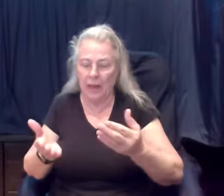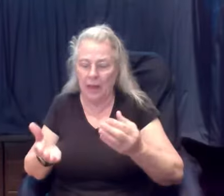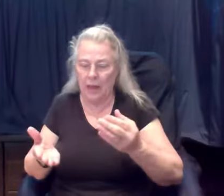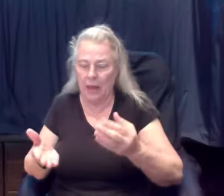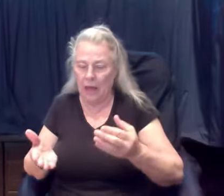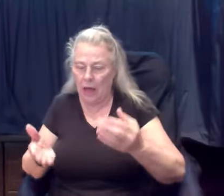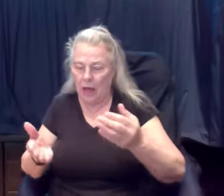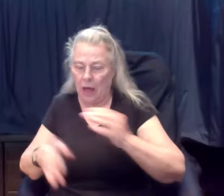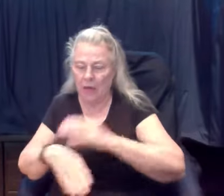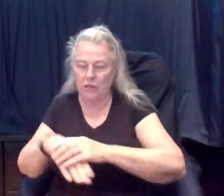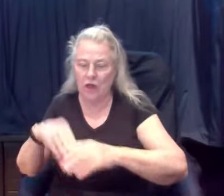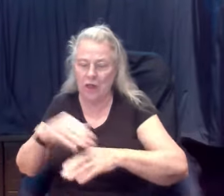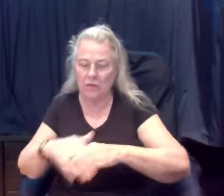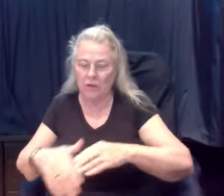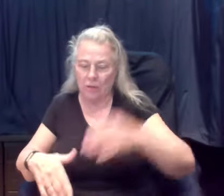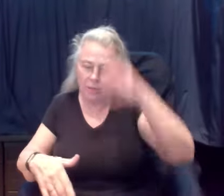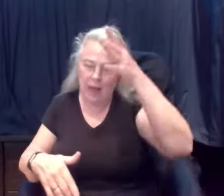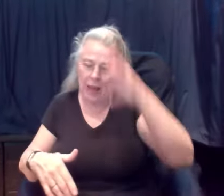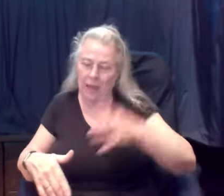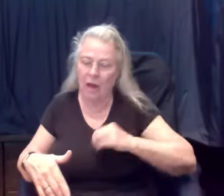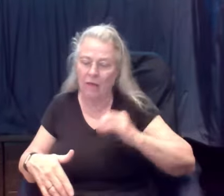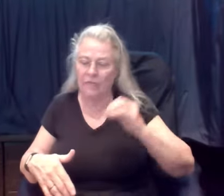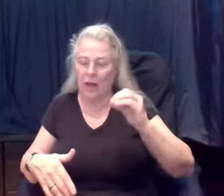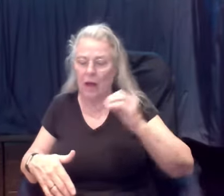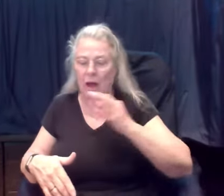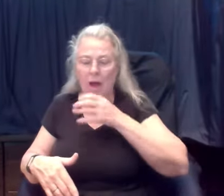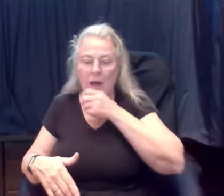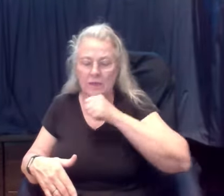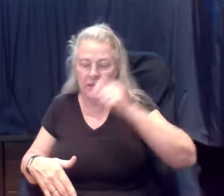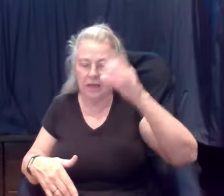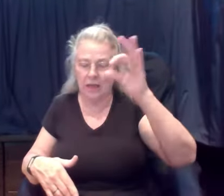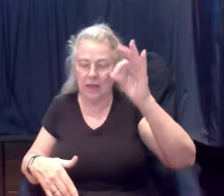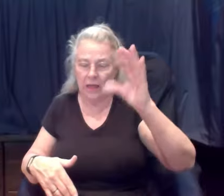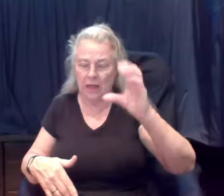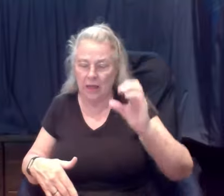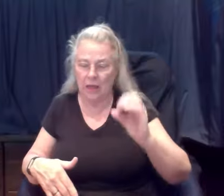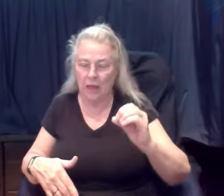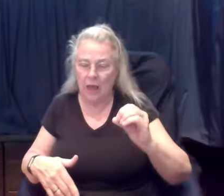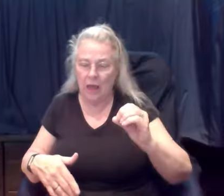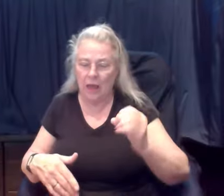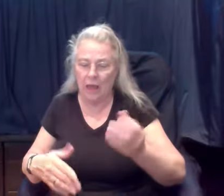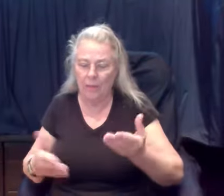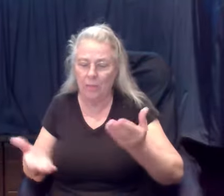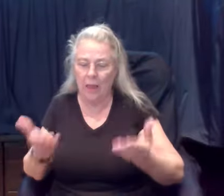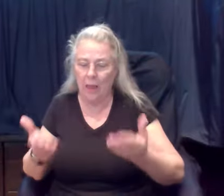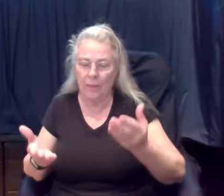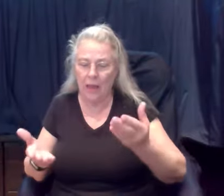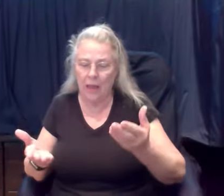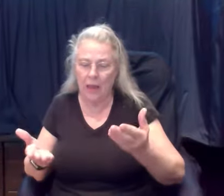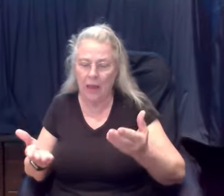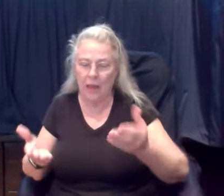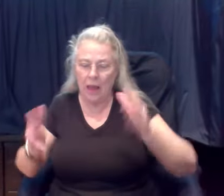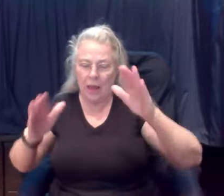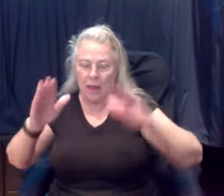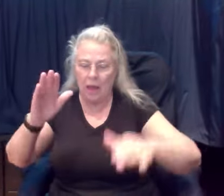a gentle man of ninety. It may be a